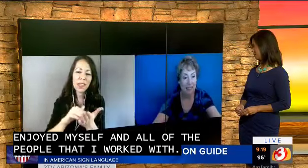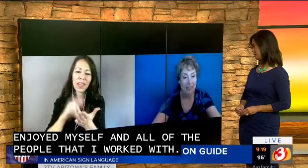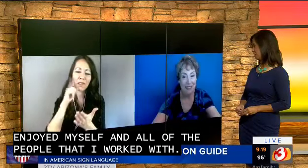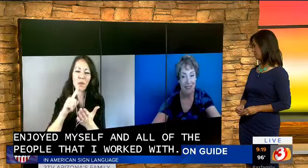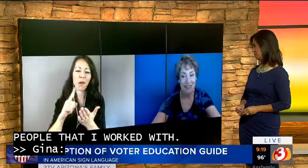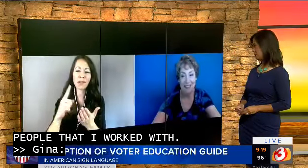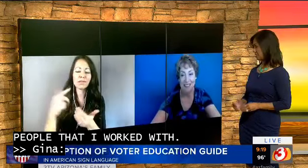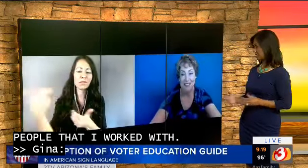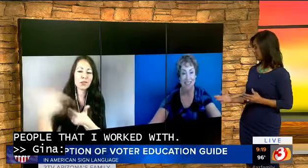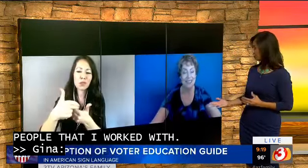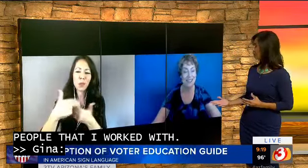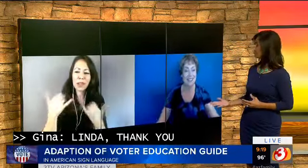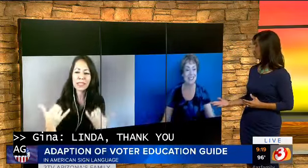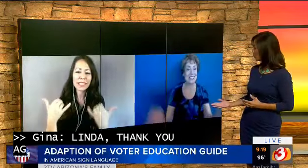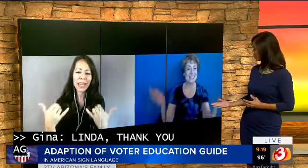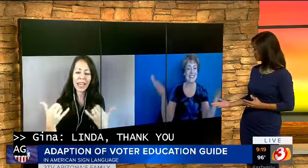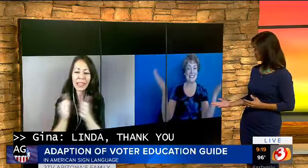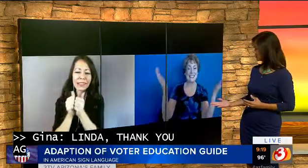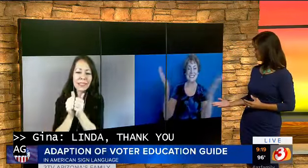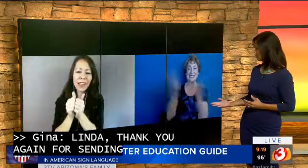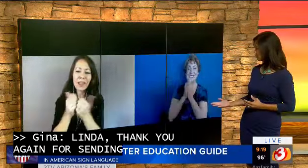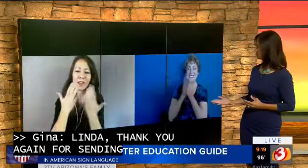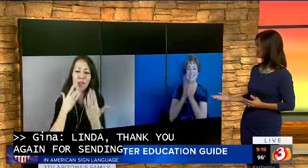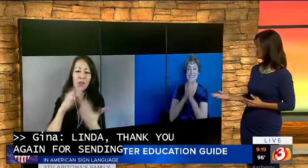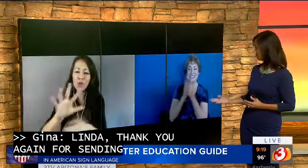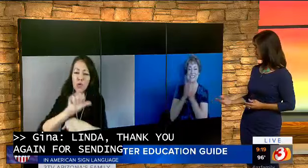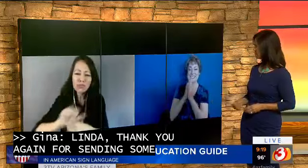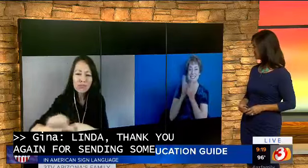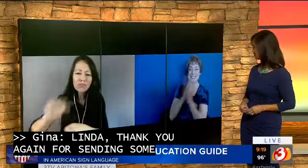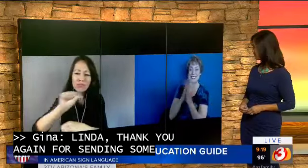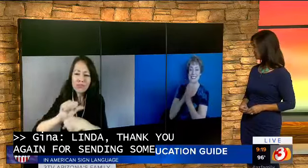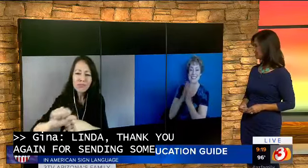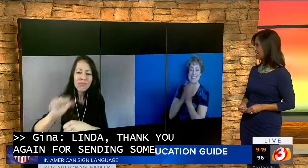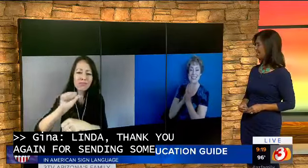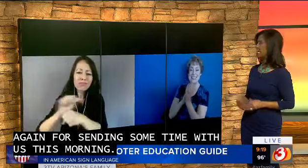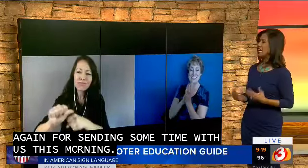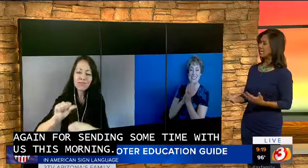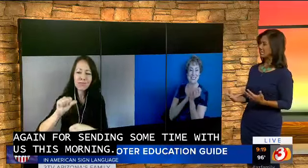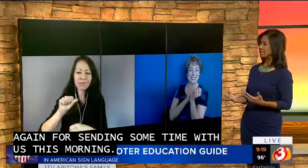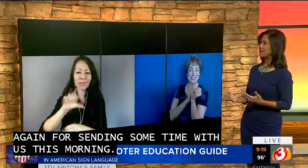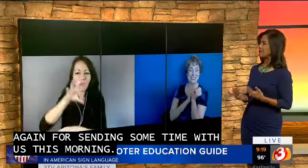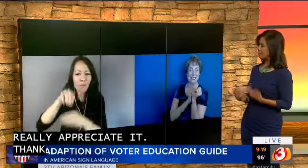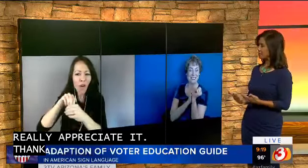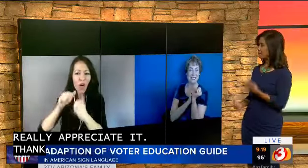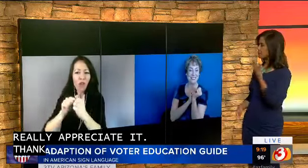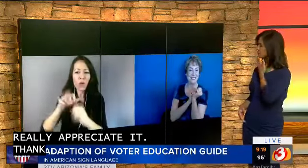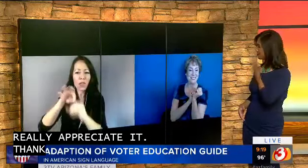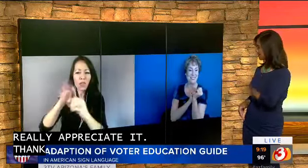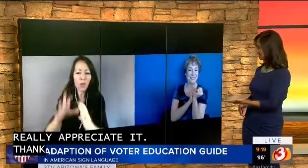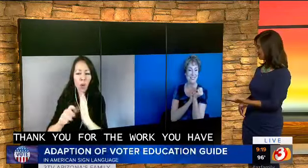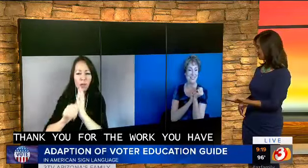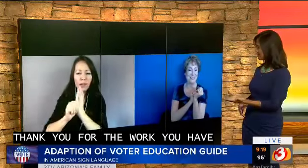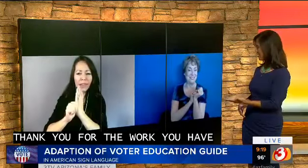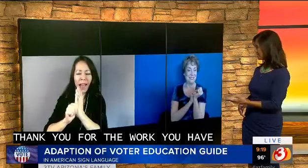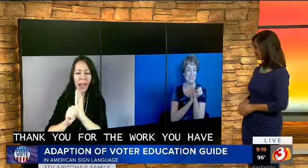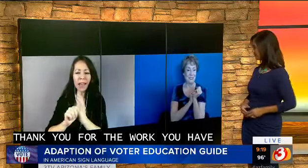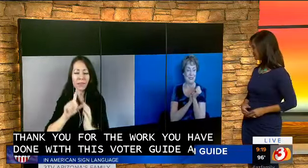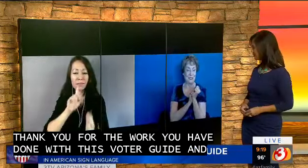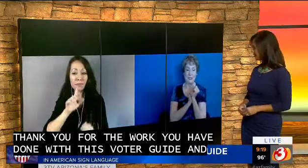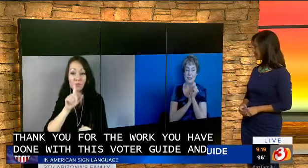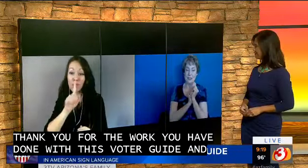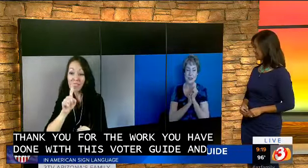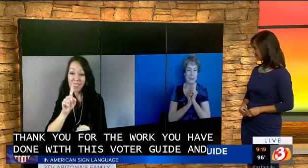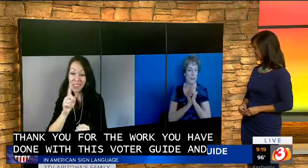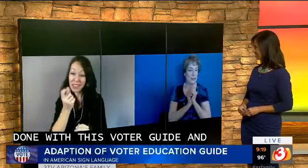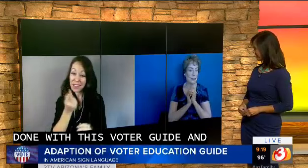us this morning. Really appreciate it. Thank you for the work that you've done with this voter guide. And again, a very personal thank you from me as a